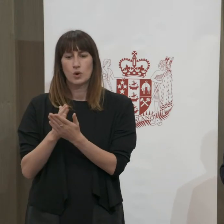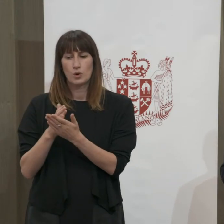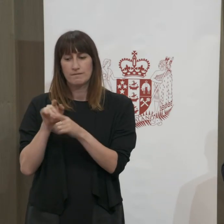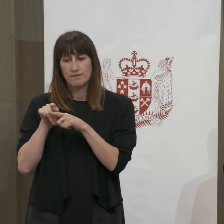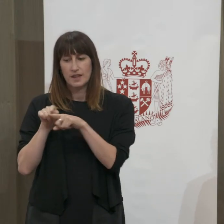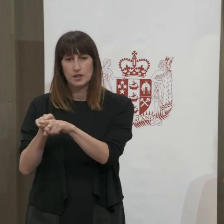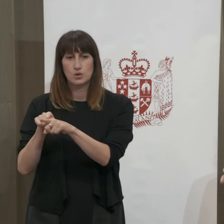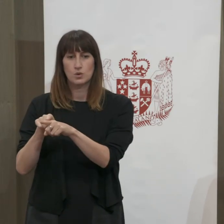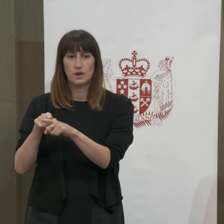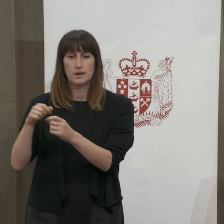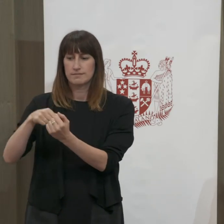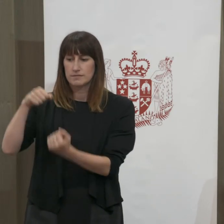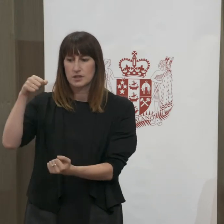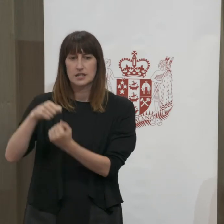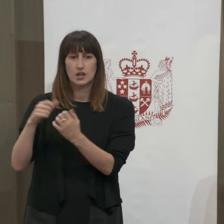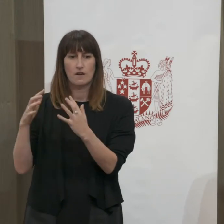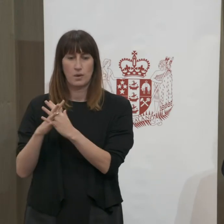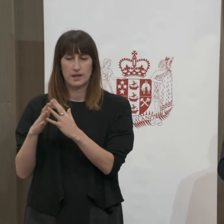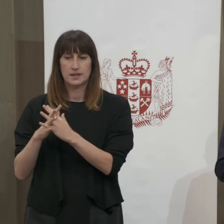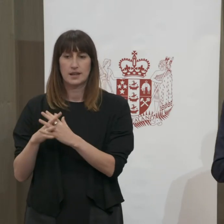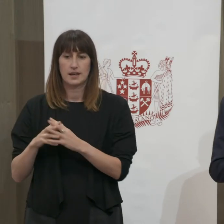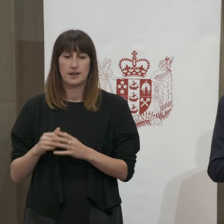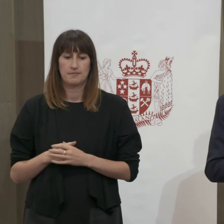Waitangi, and I'll speak more about this soon.